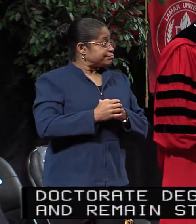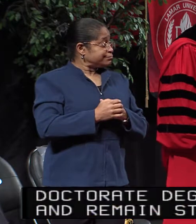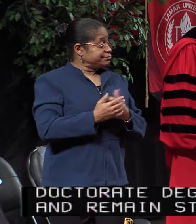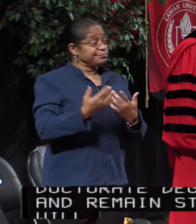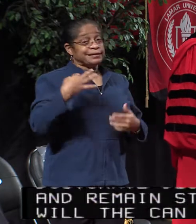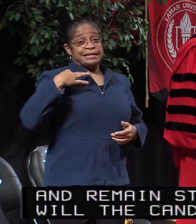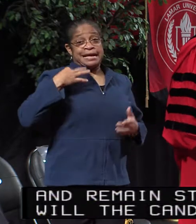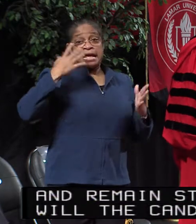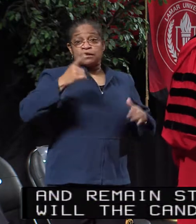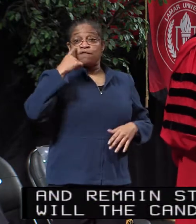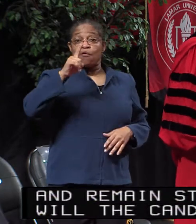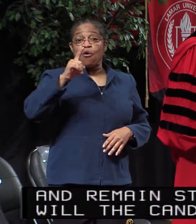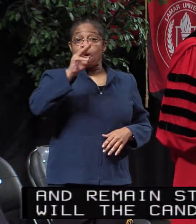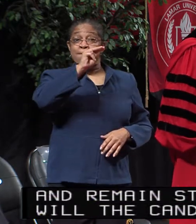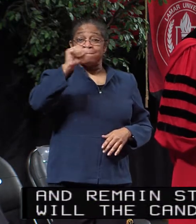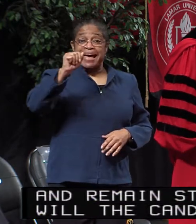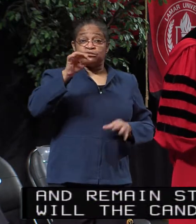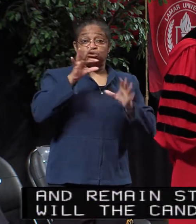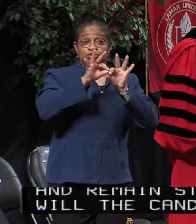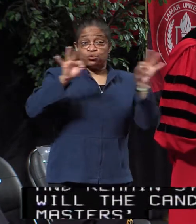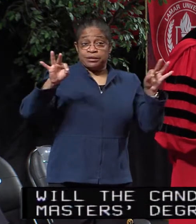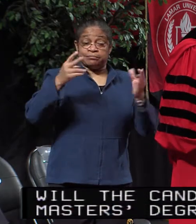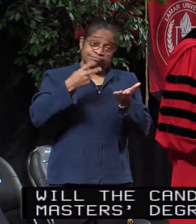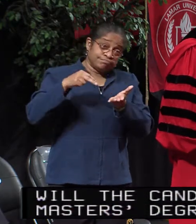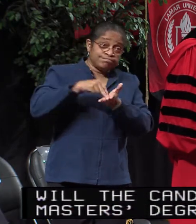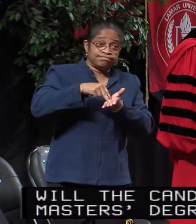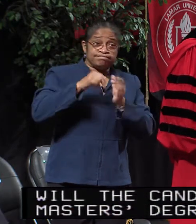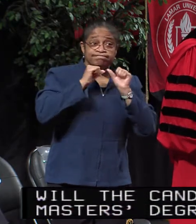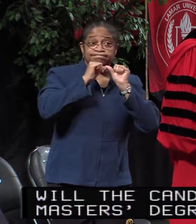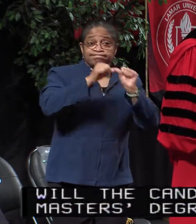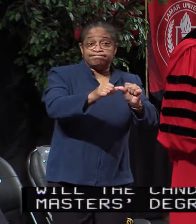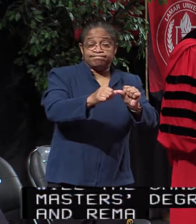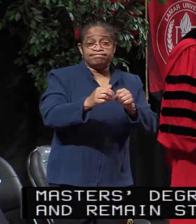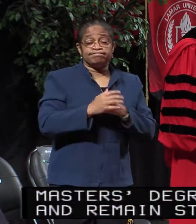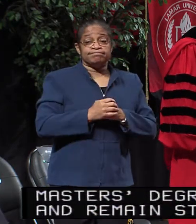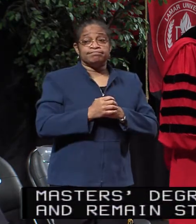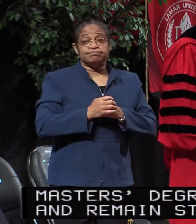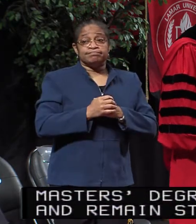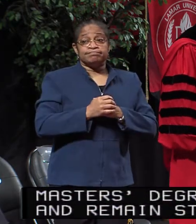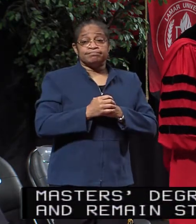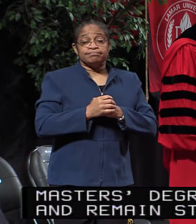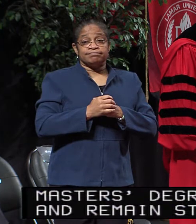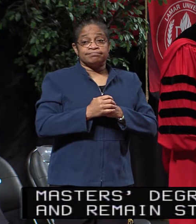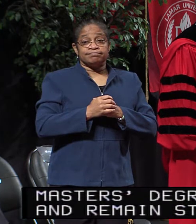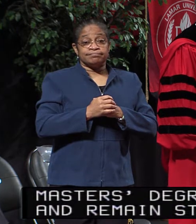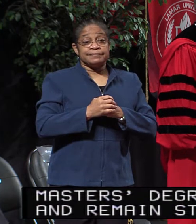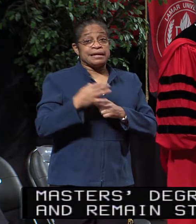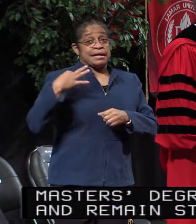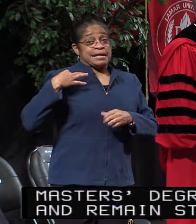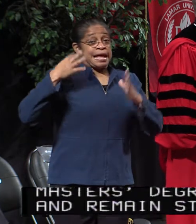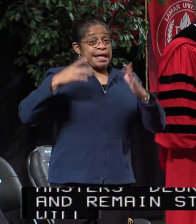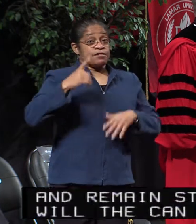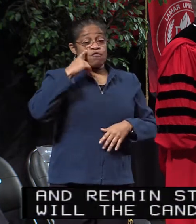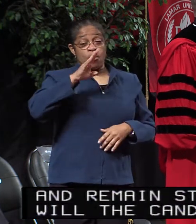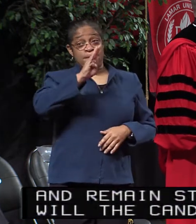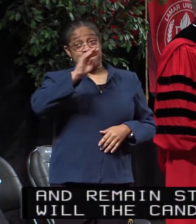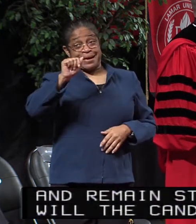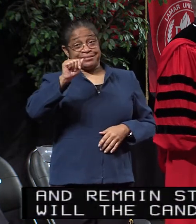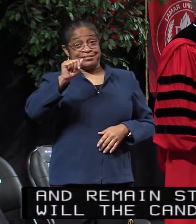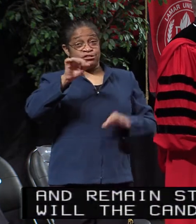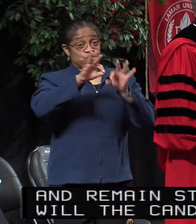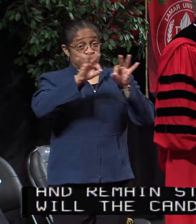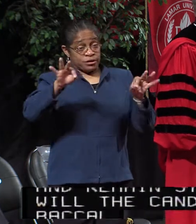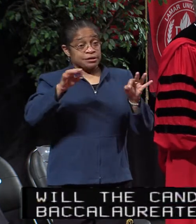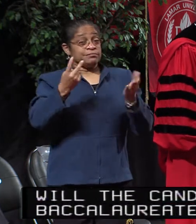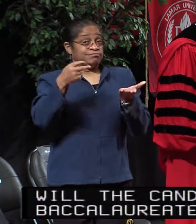Will the candidates for all master's degrees please stand and remain standing? Will the candidates for all baccalaureate